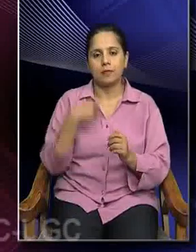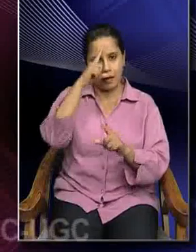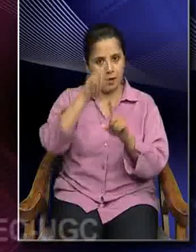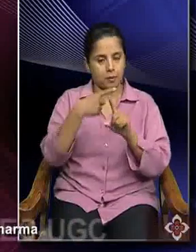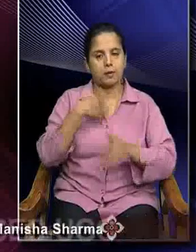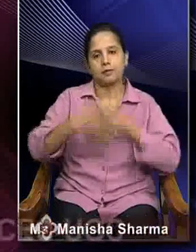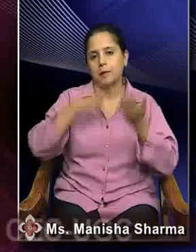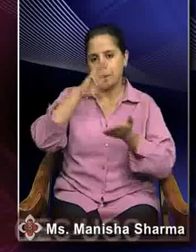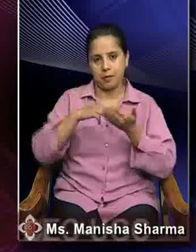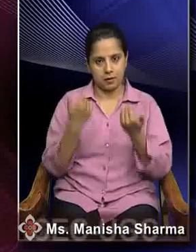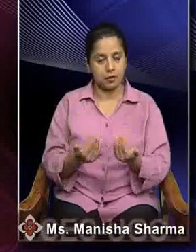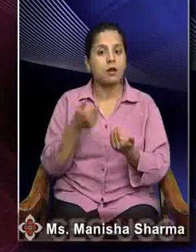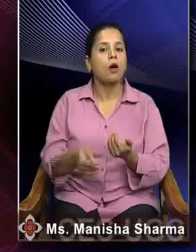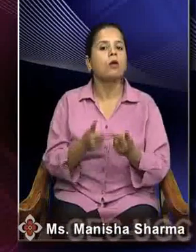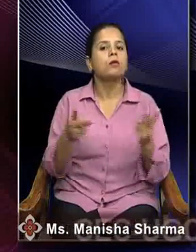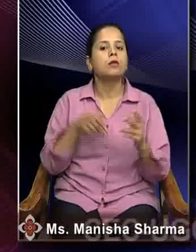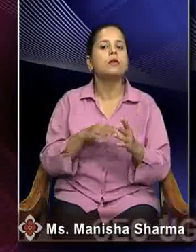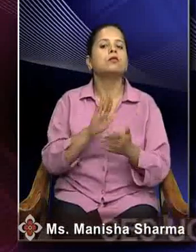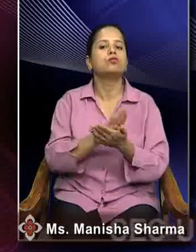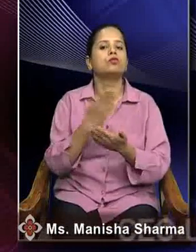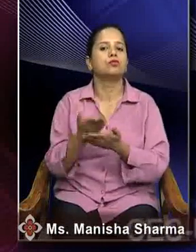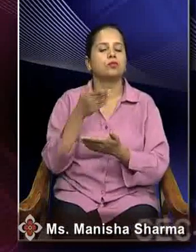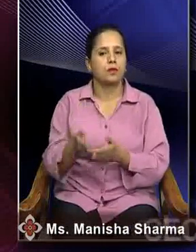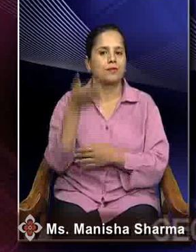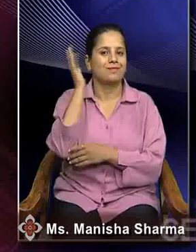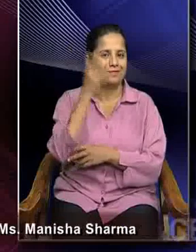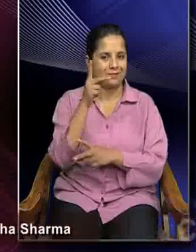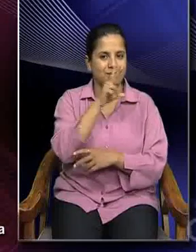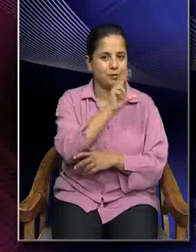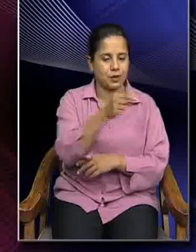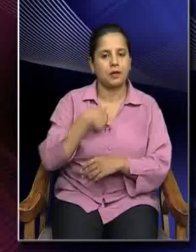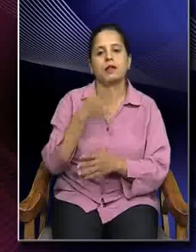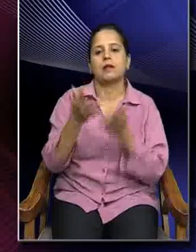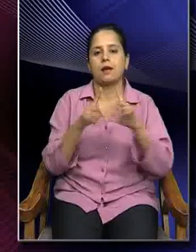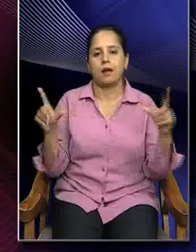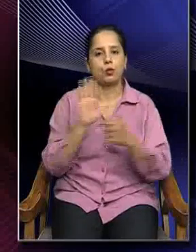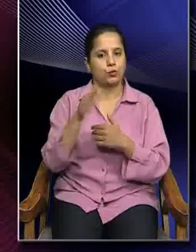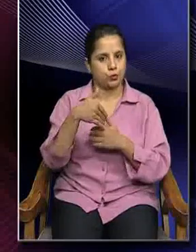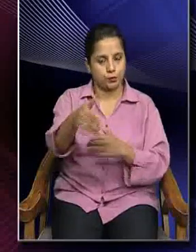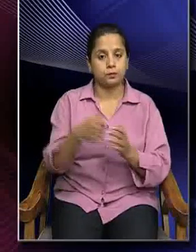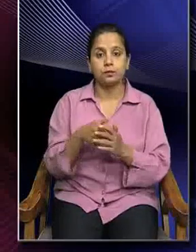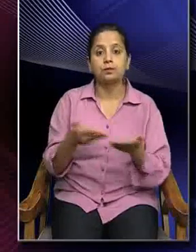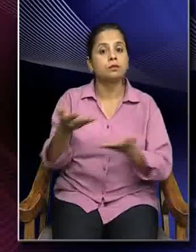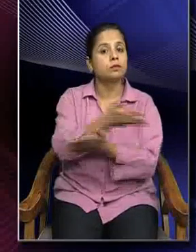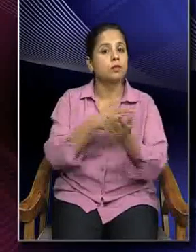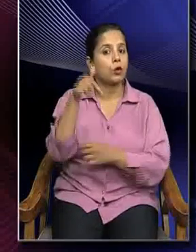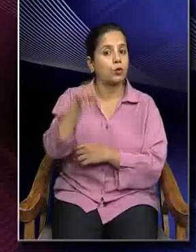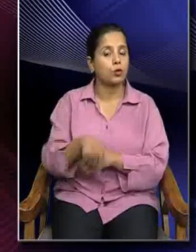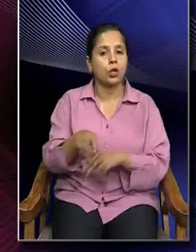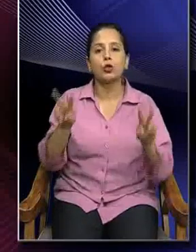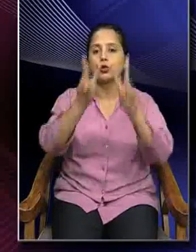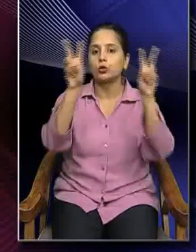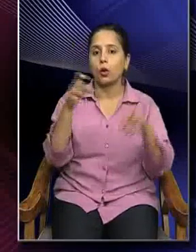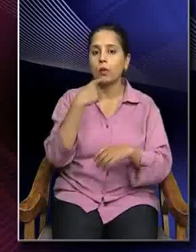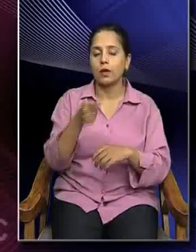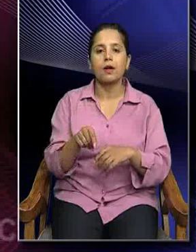Ms. Manisha, who is going to translate the lecture in sign language. For the discussion of today, the topic